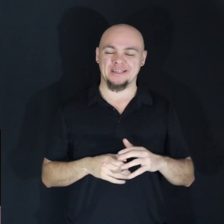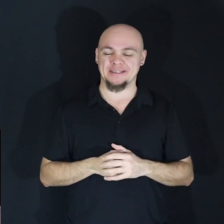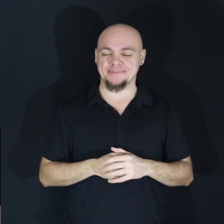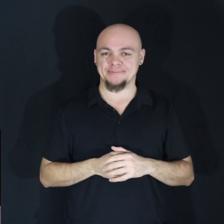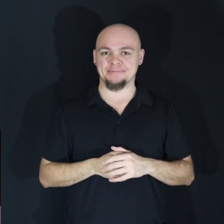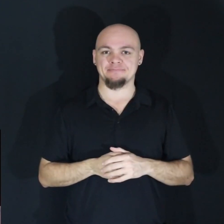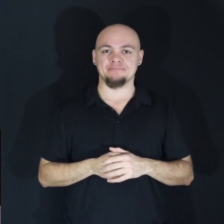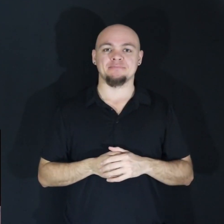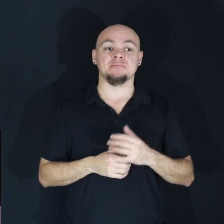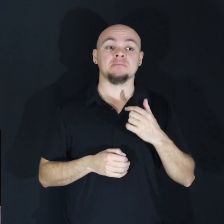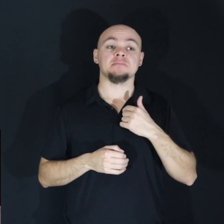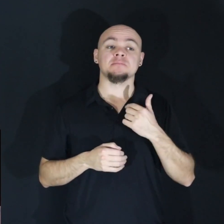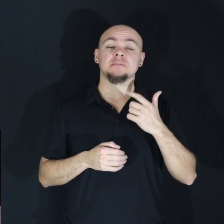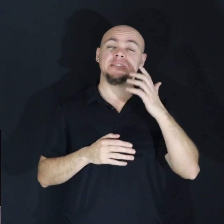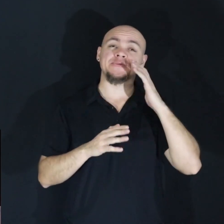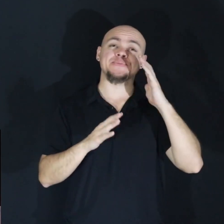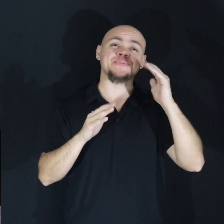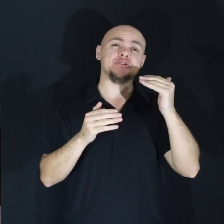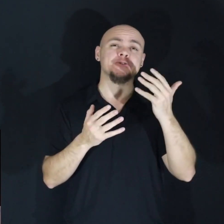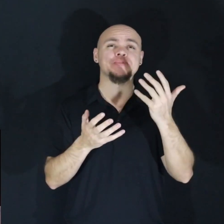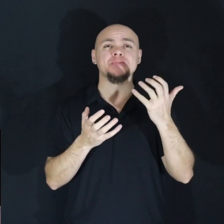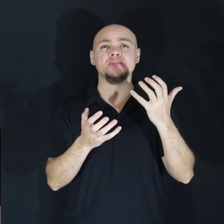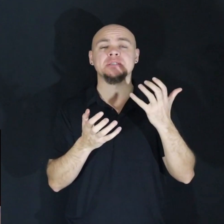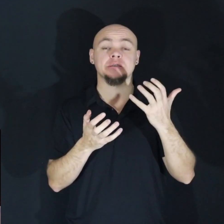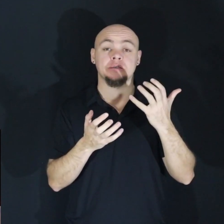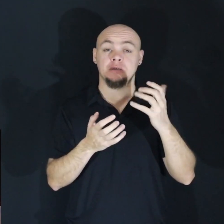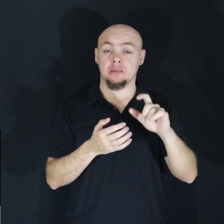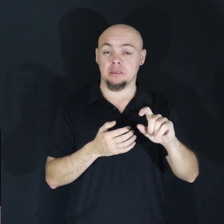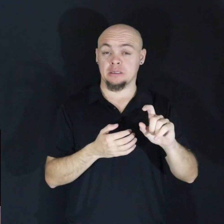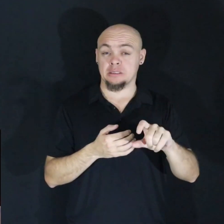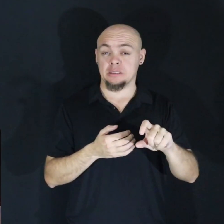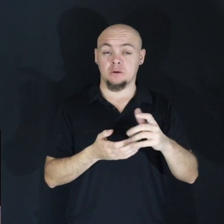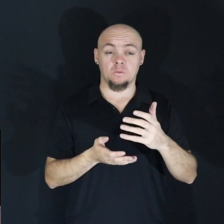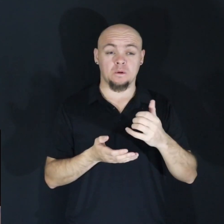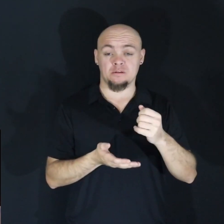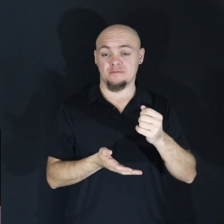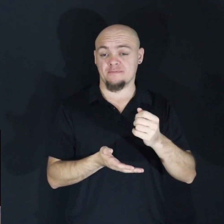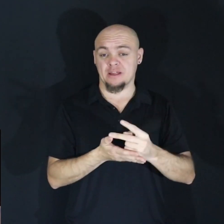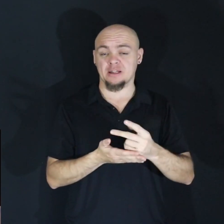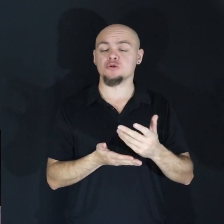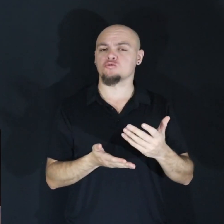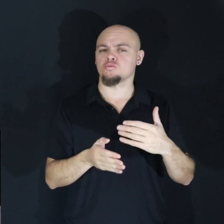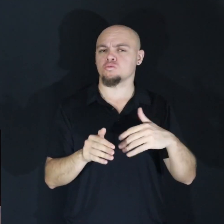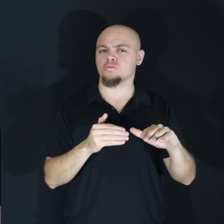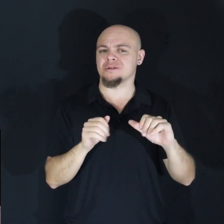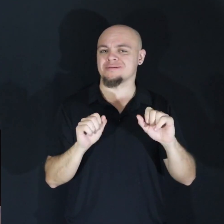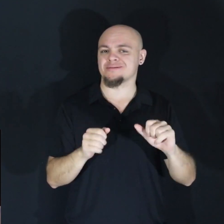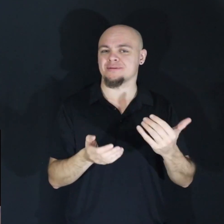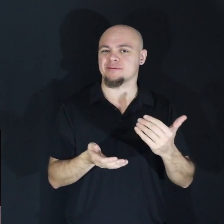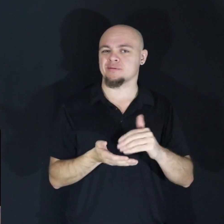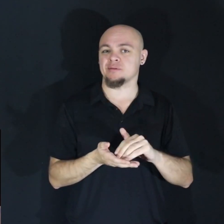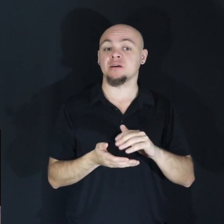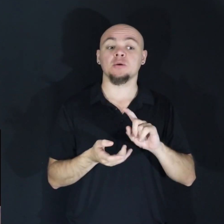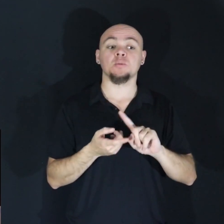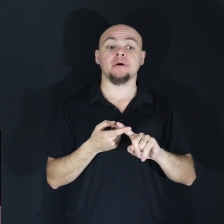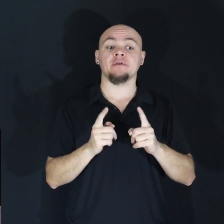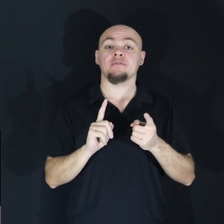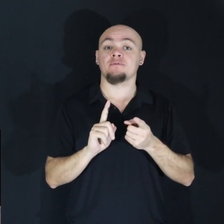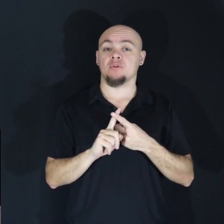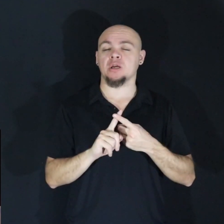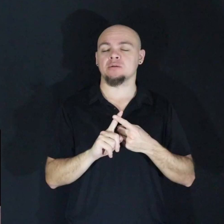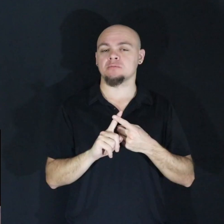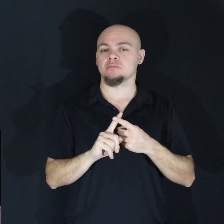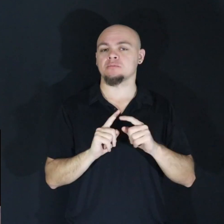While I longed for hope and that need for the validation to walk again, my friends were coming and going